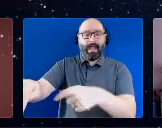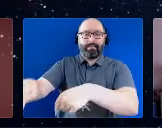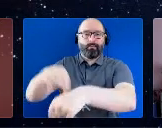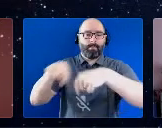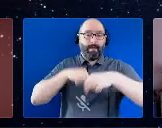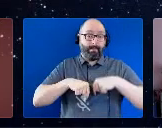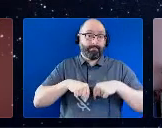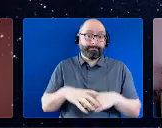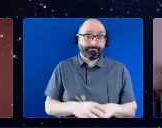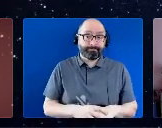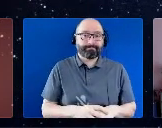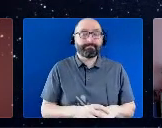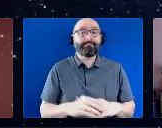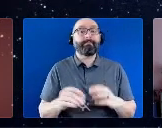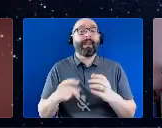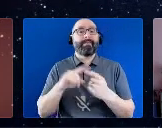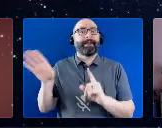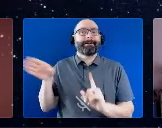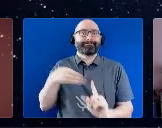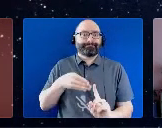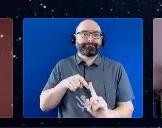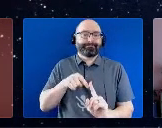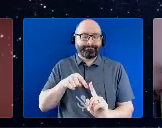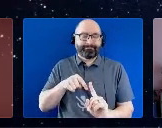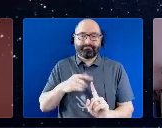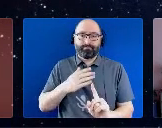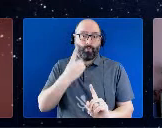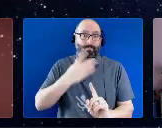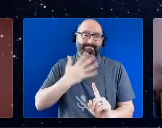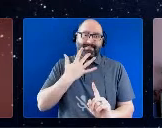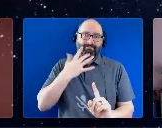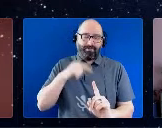also ties into one of my favorite things, or the things to know, is that